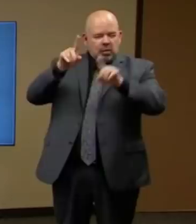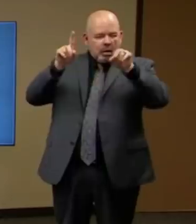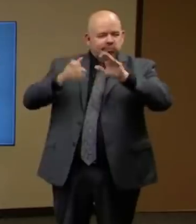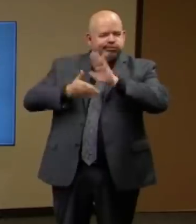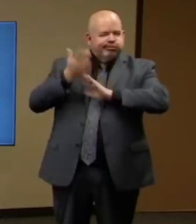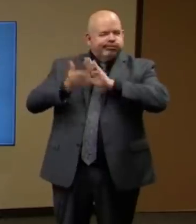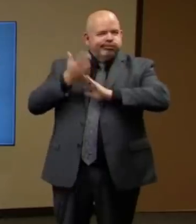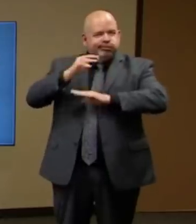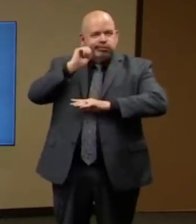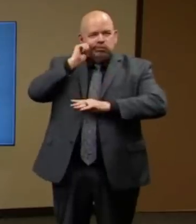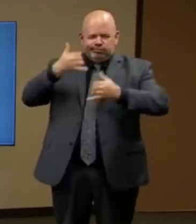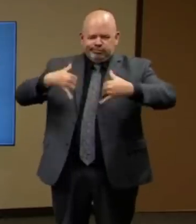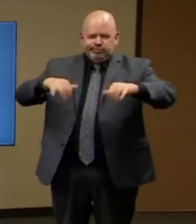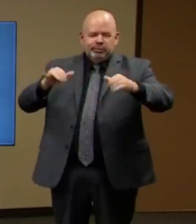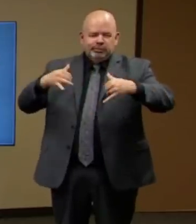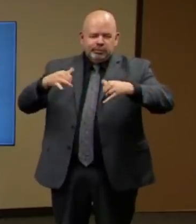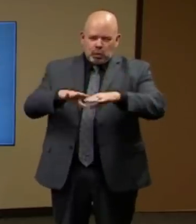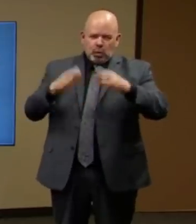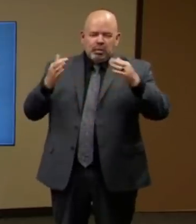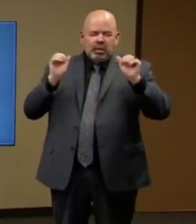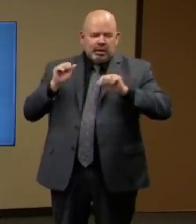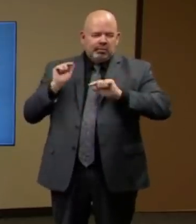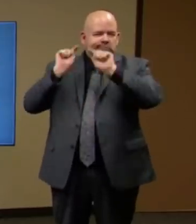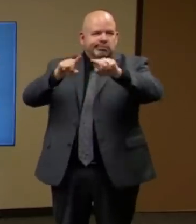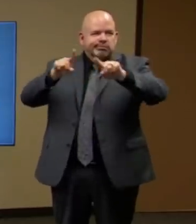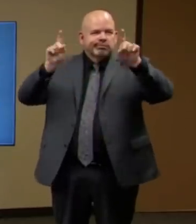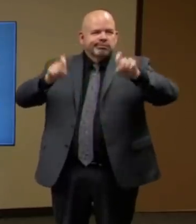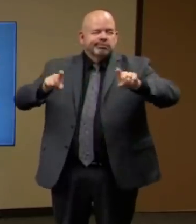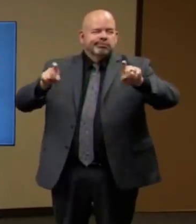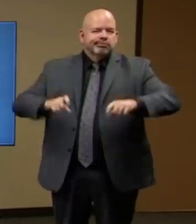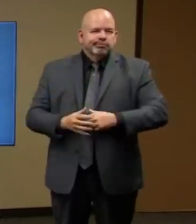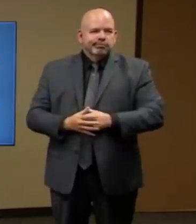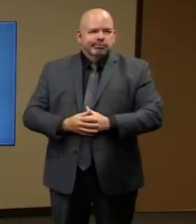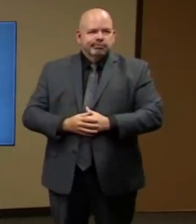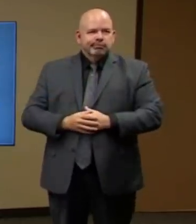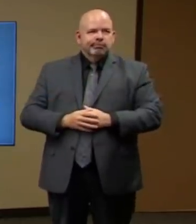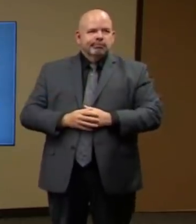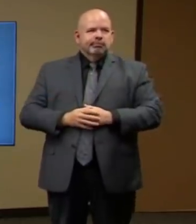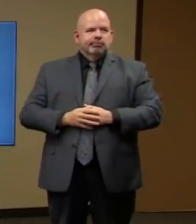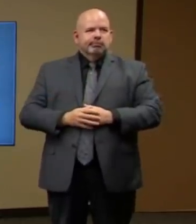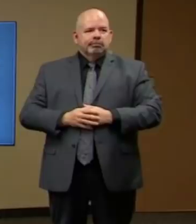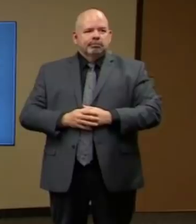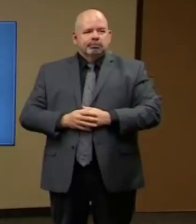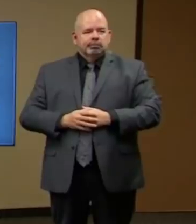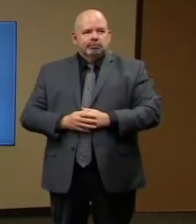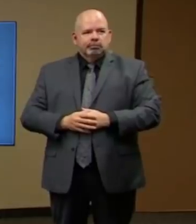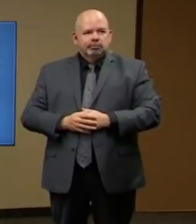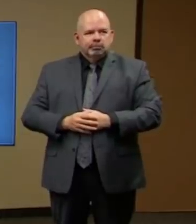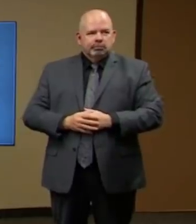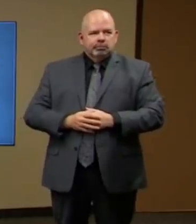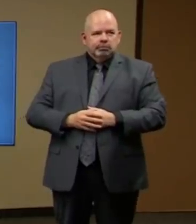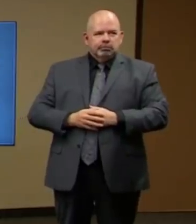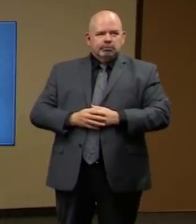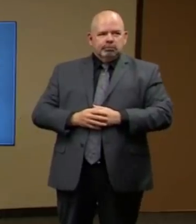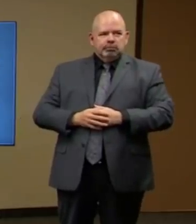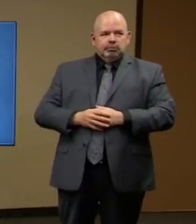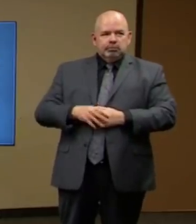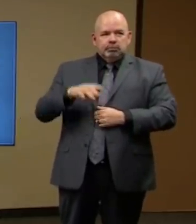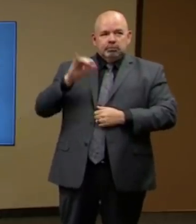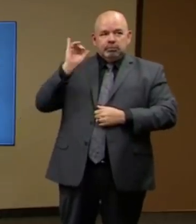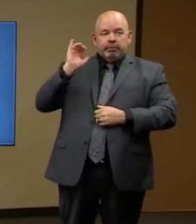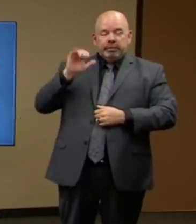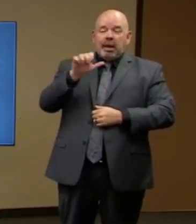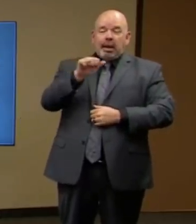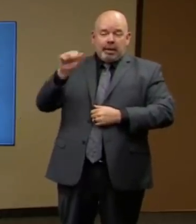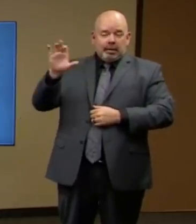test sites and why that is. Okay, so we have the AAC has closed,